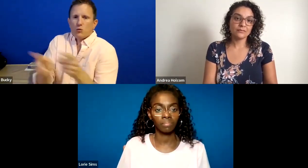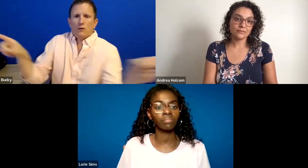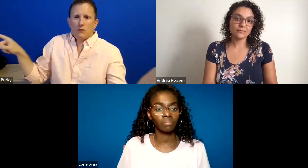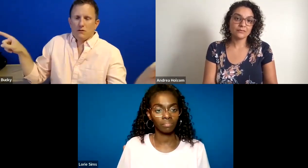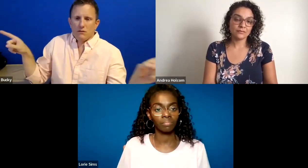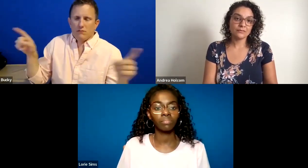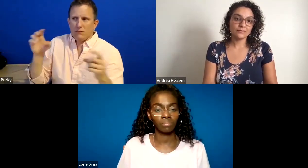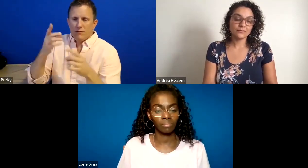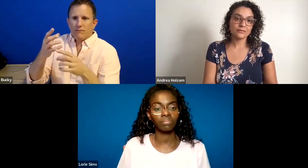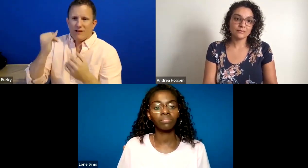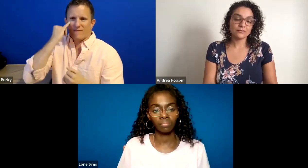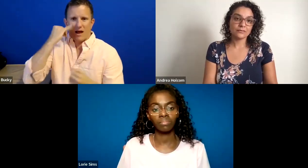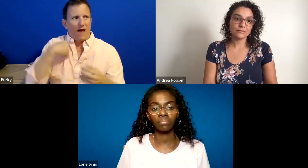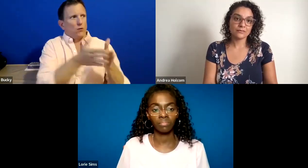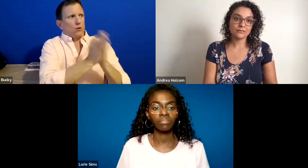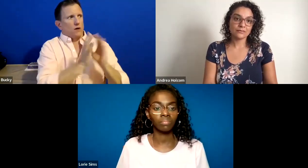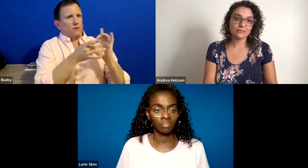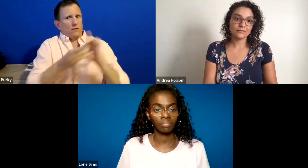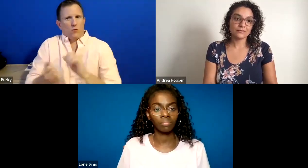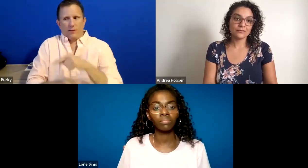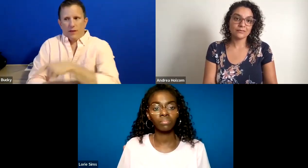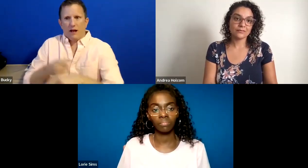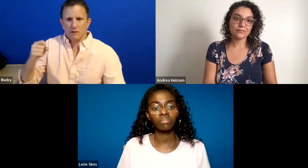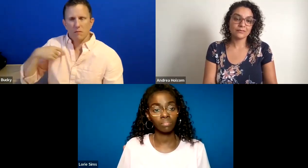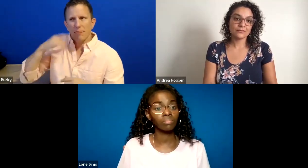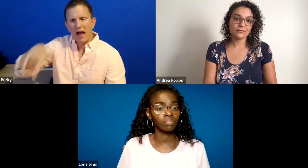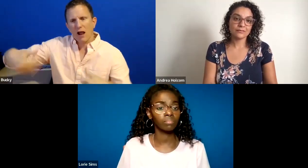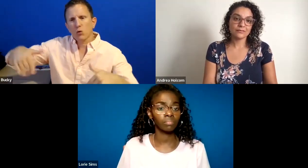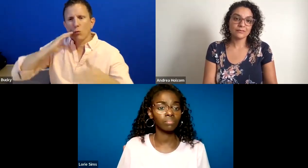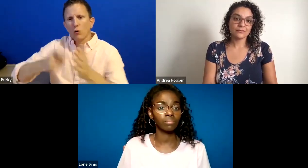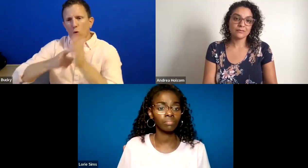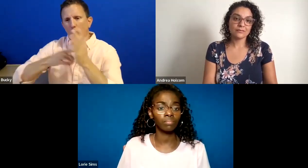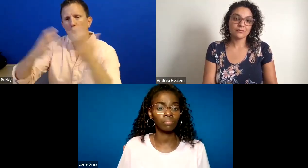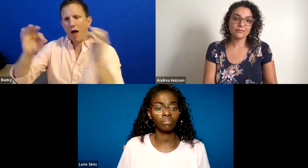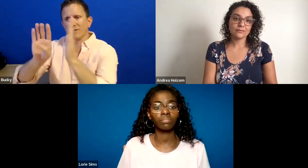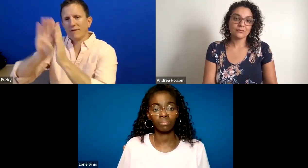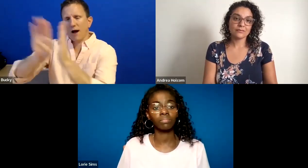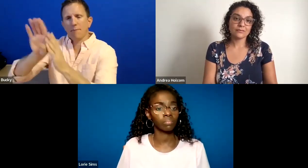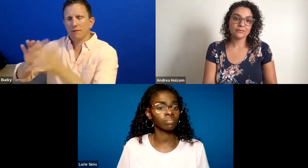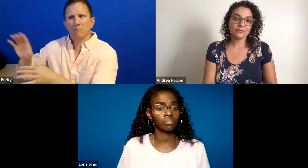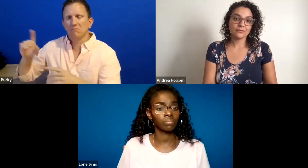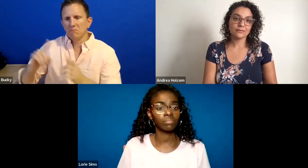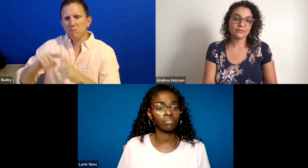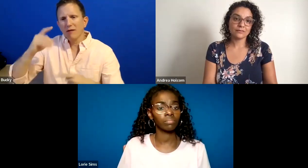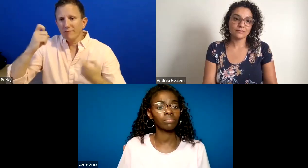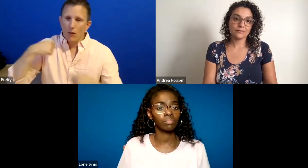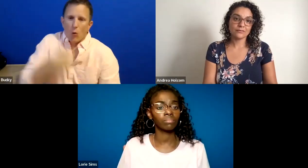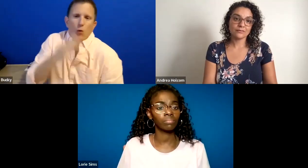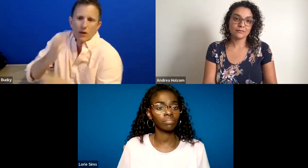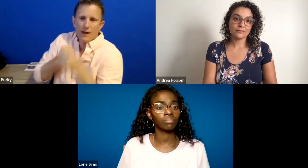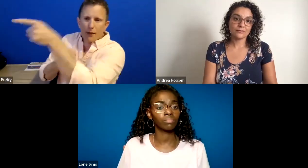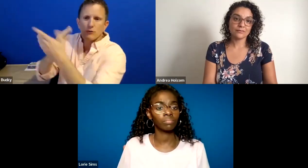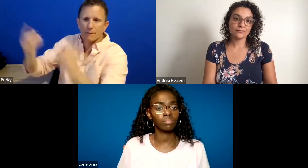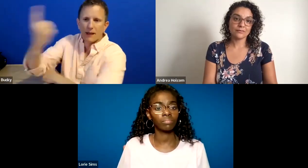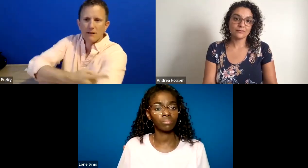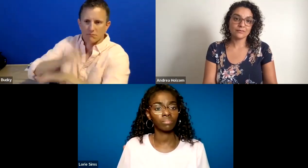to indicate what it is that they're not willing to do or not comfortable with. So if we have a request that's related to this topic, that is something